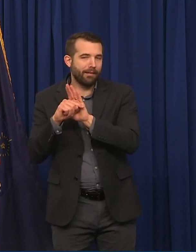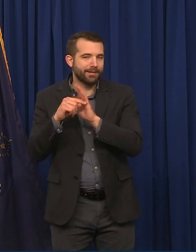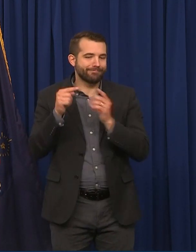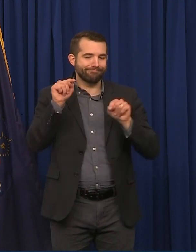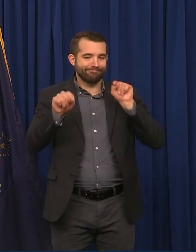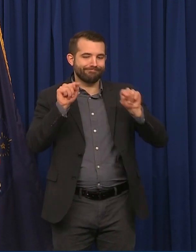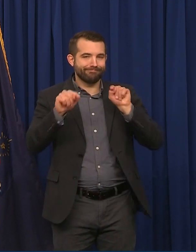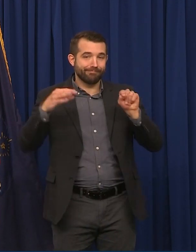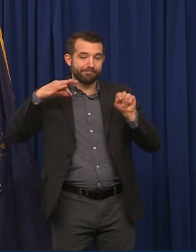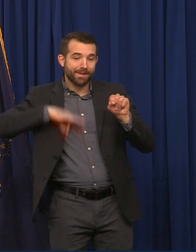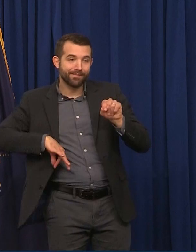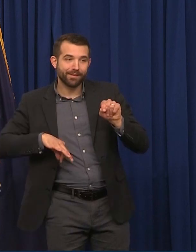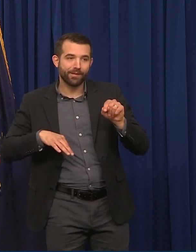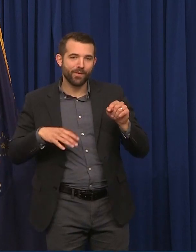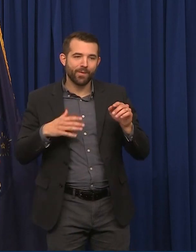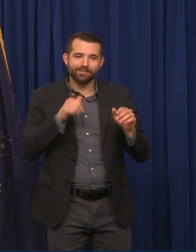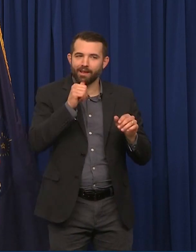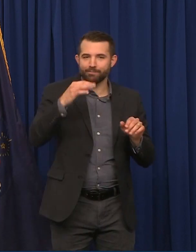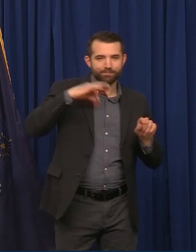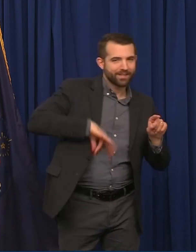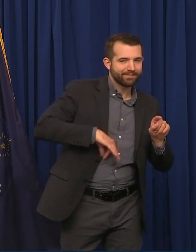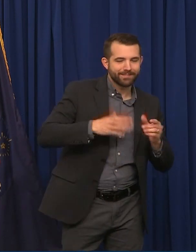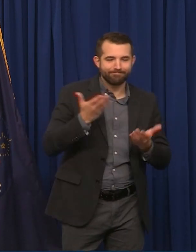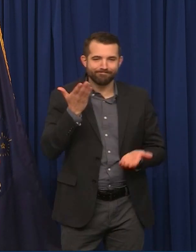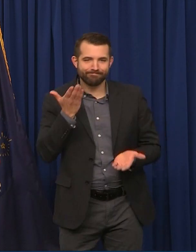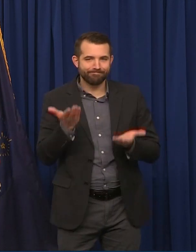turn next to Megan from WMTW.